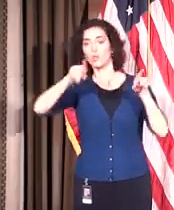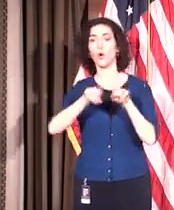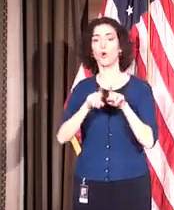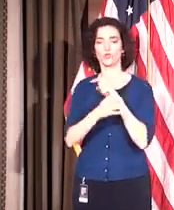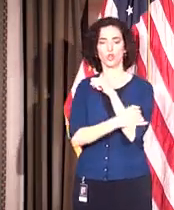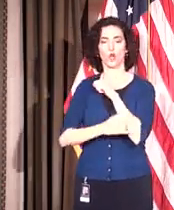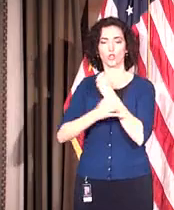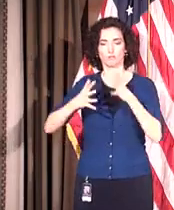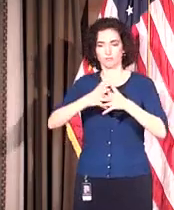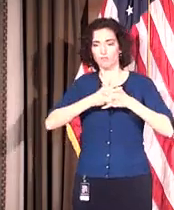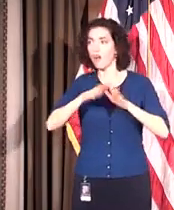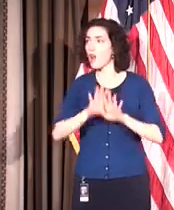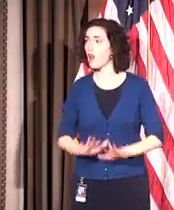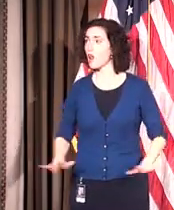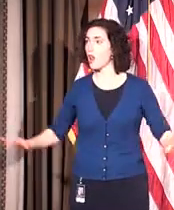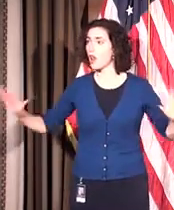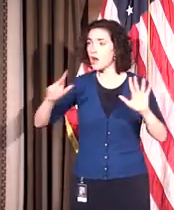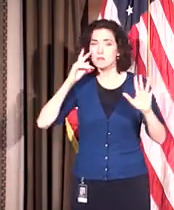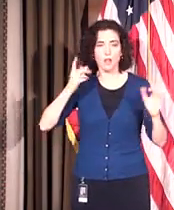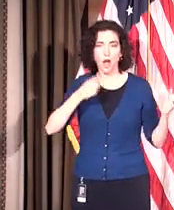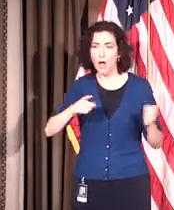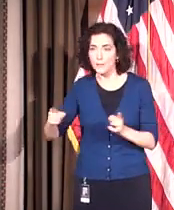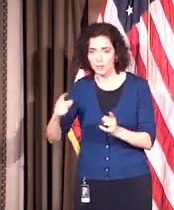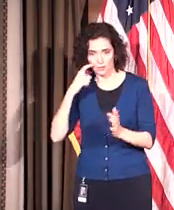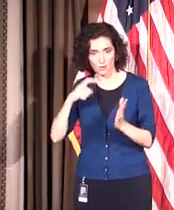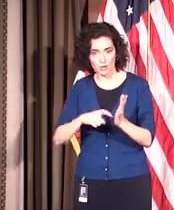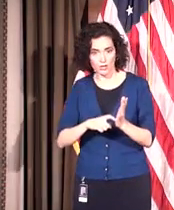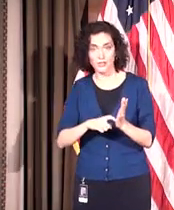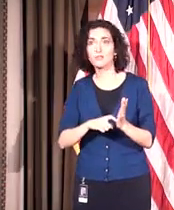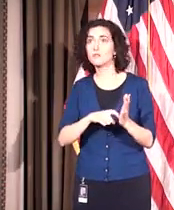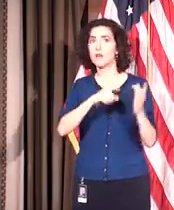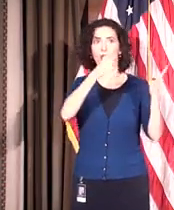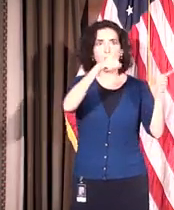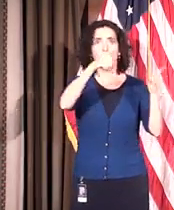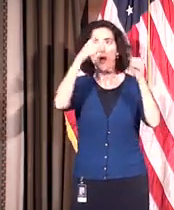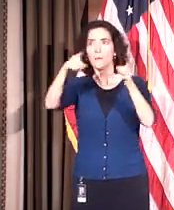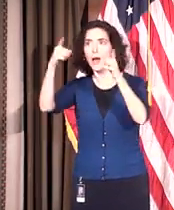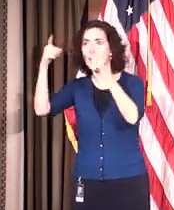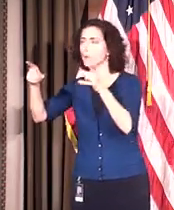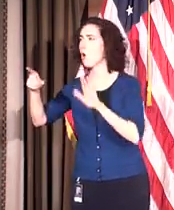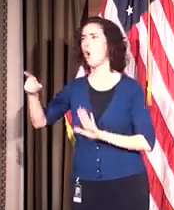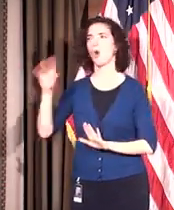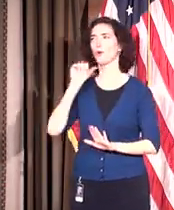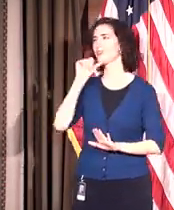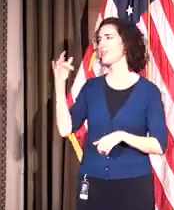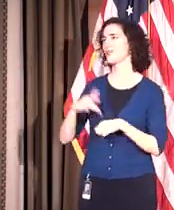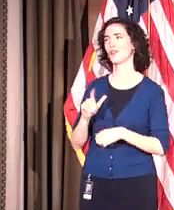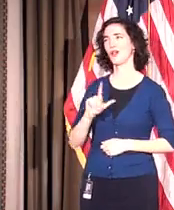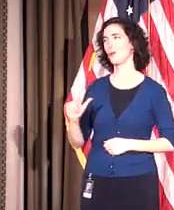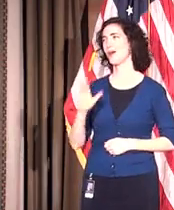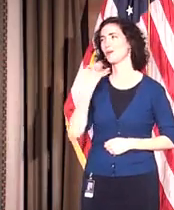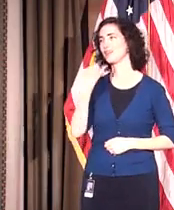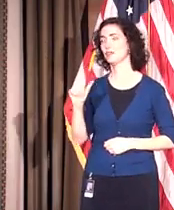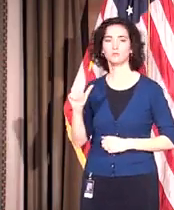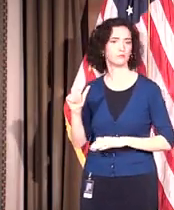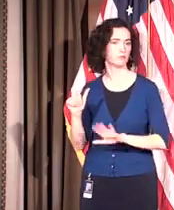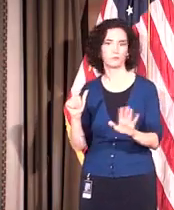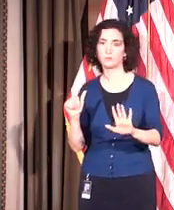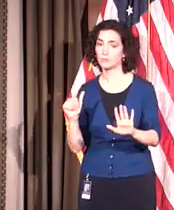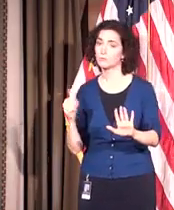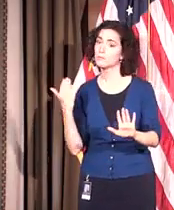know that there is no reason to believe that that won't happen here in Louisiana. In fact, there's every reason to believe that it's already starting to